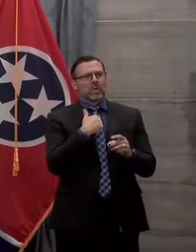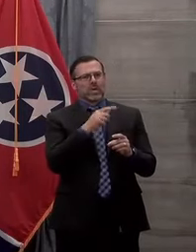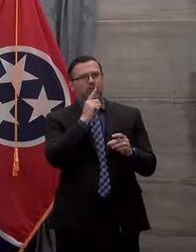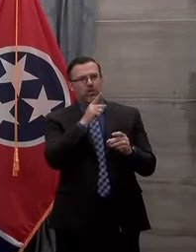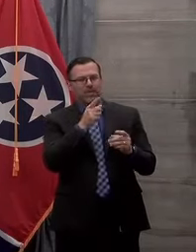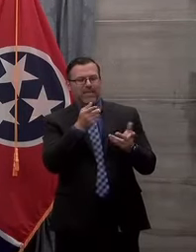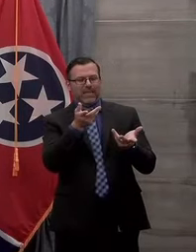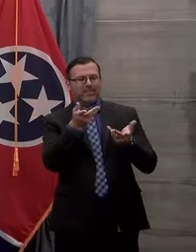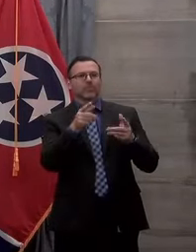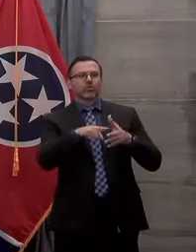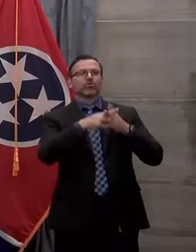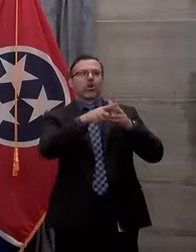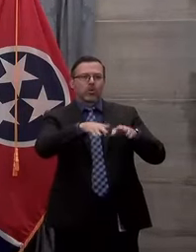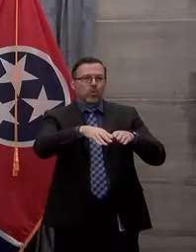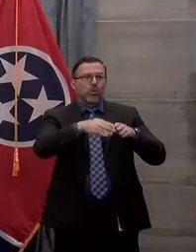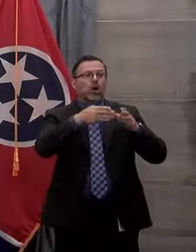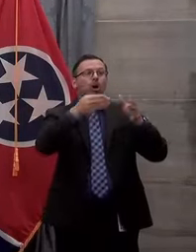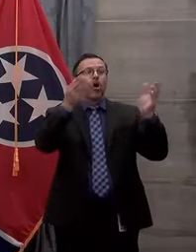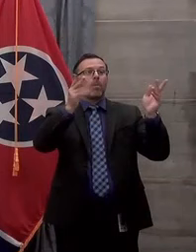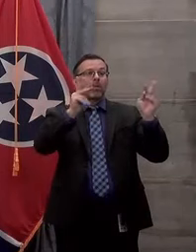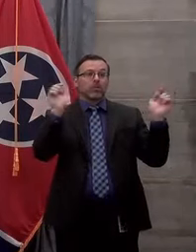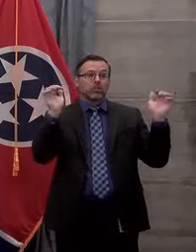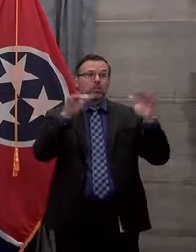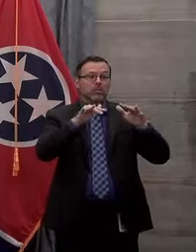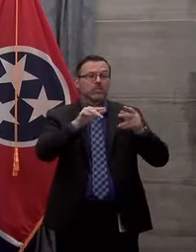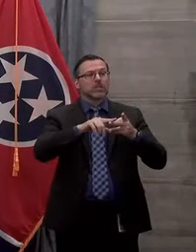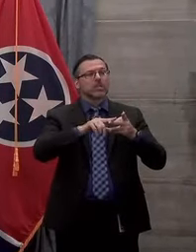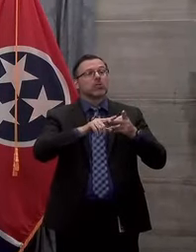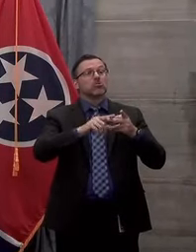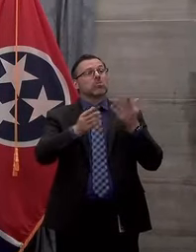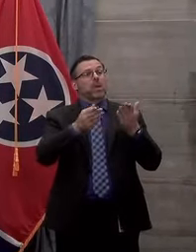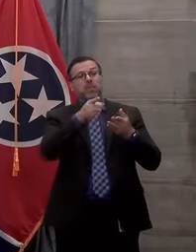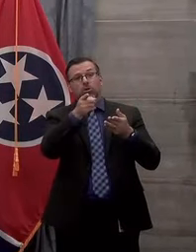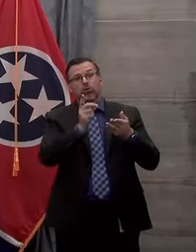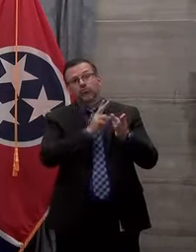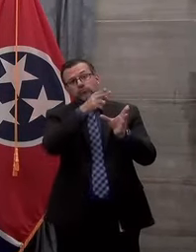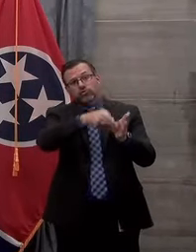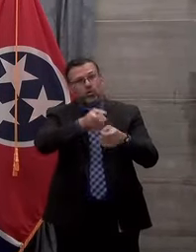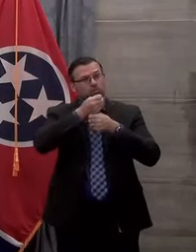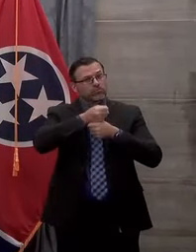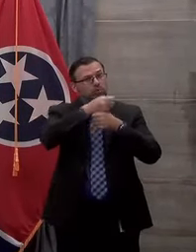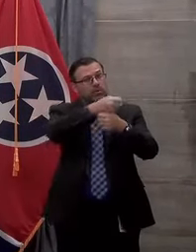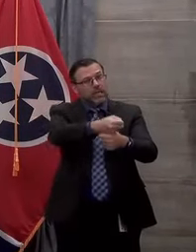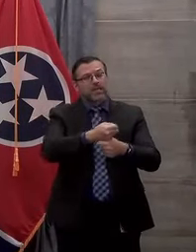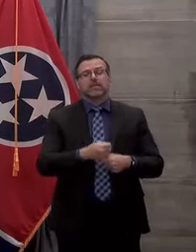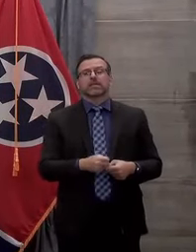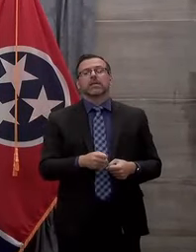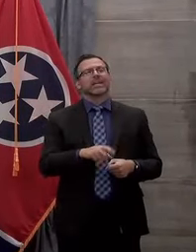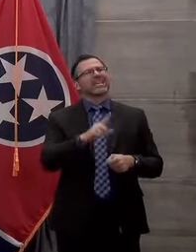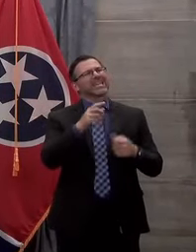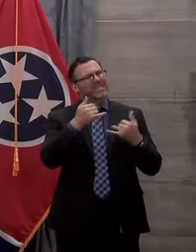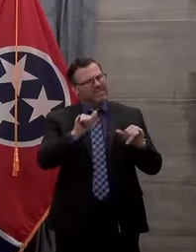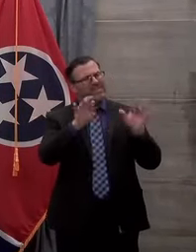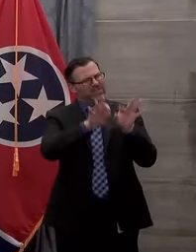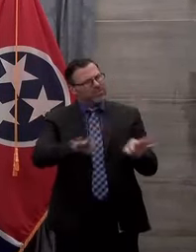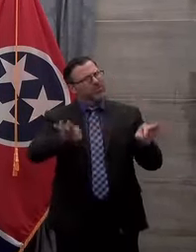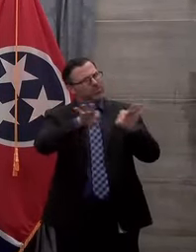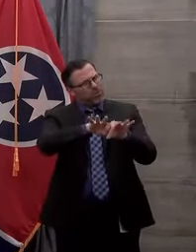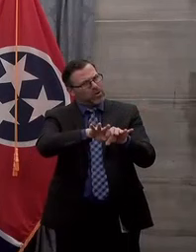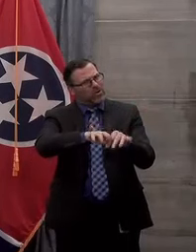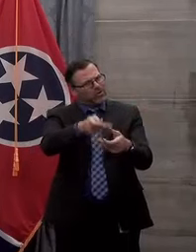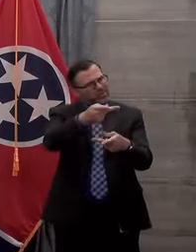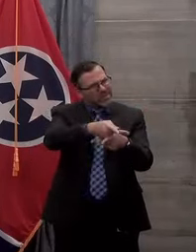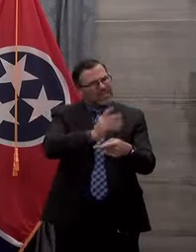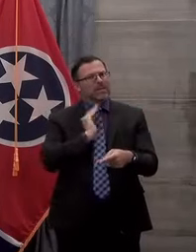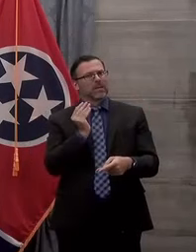socially, as we participate in protest, as we gather together, it is more important than ever that we maintain the health, our health,